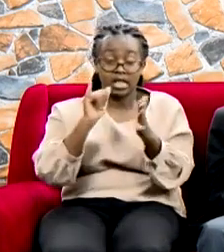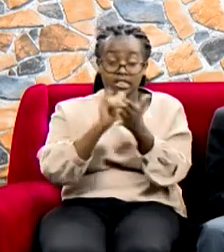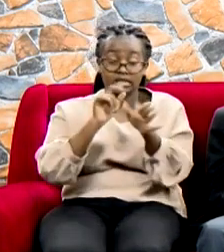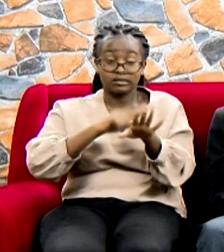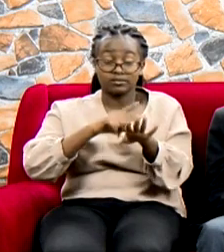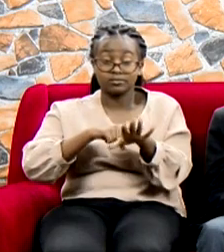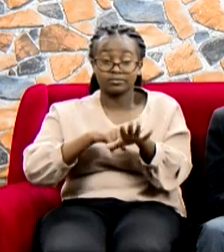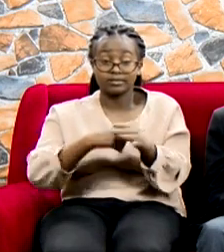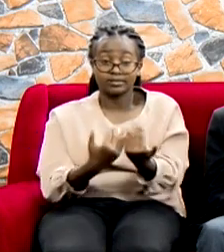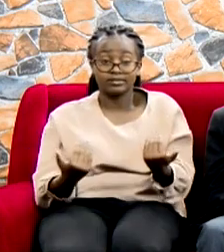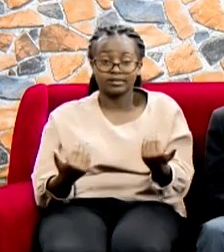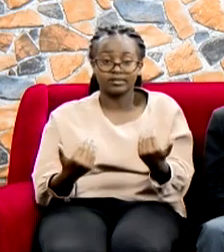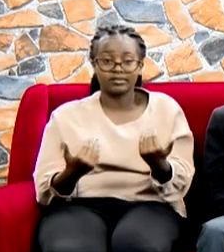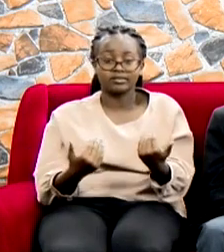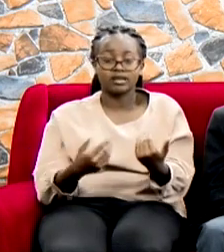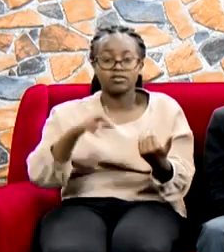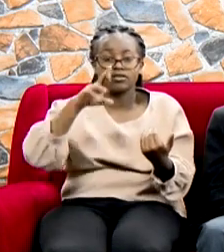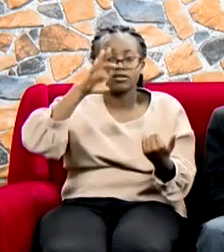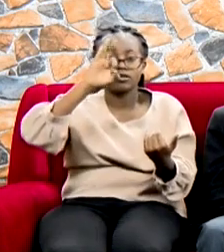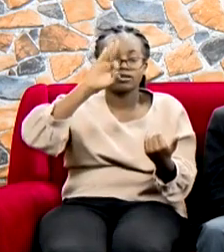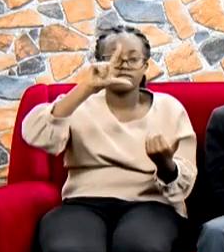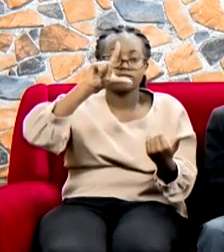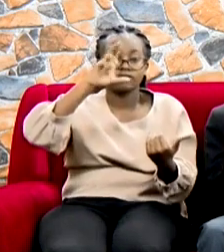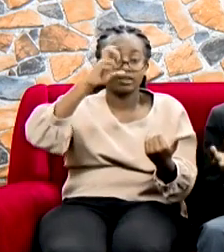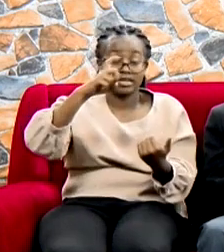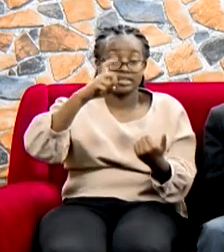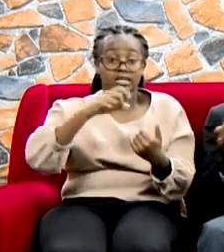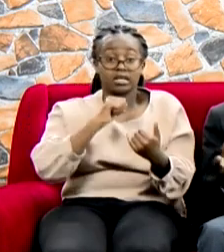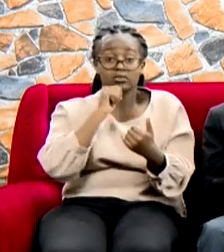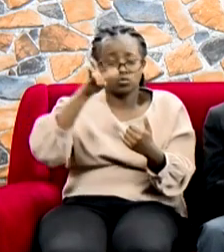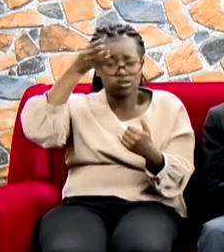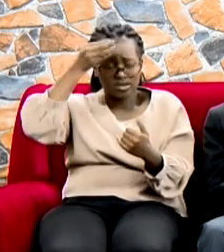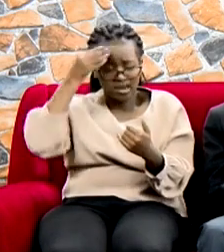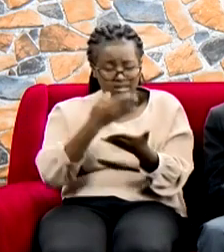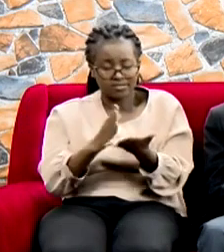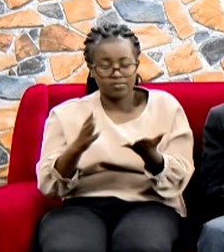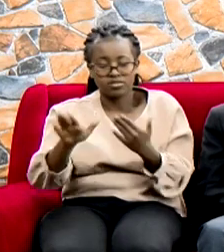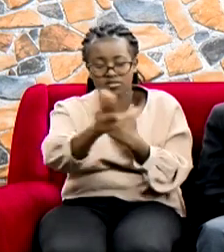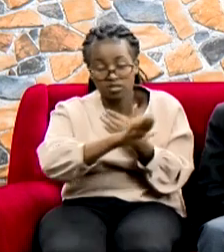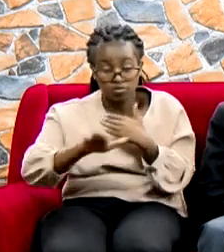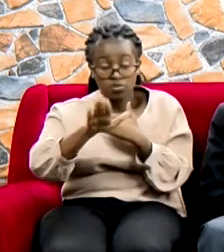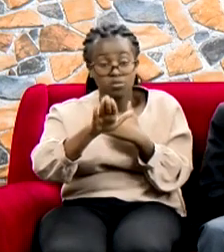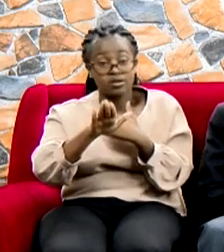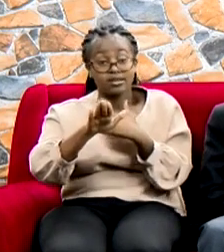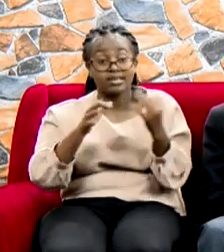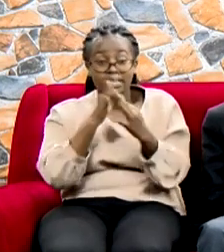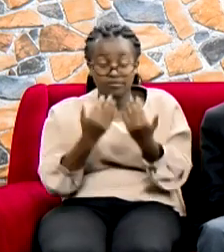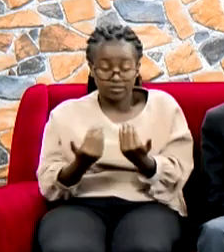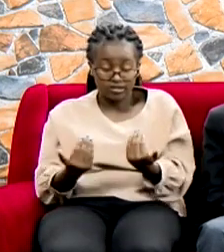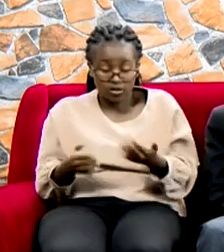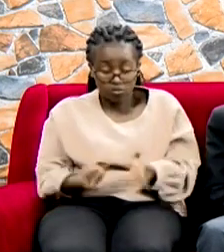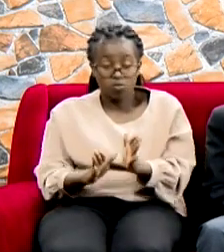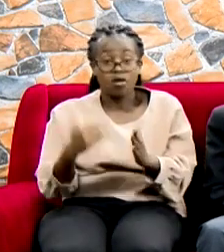the child is operating on reflexes. Okay. So the child has not learned something in the environment. So if it's a child born